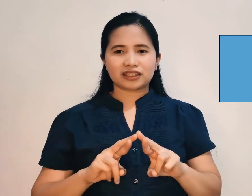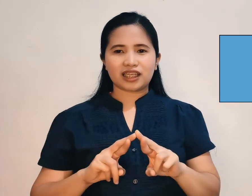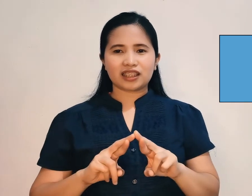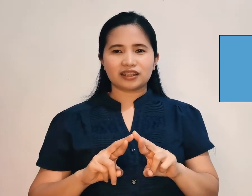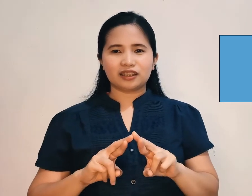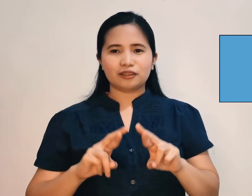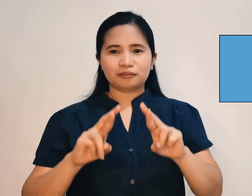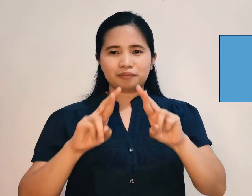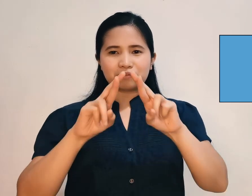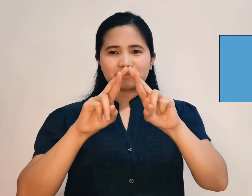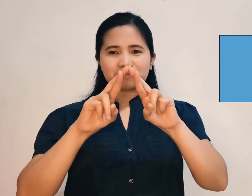Rectangle.